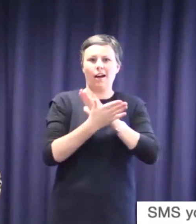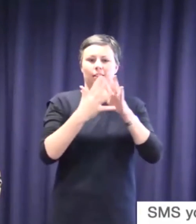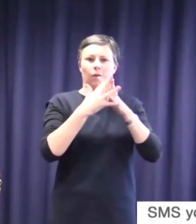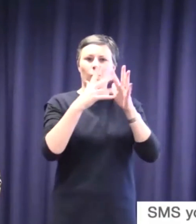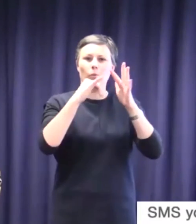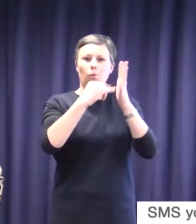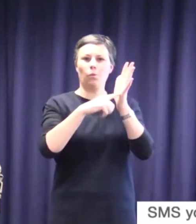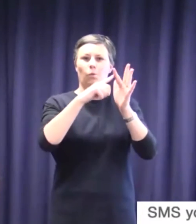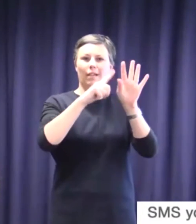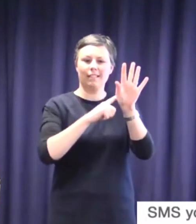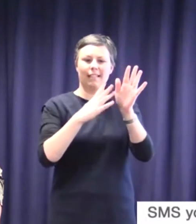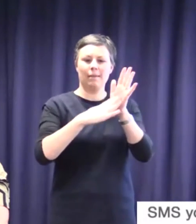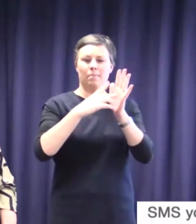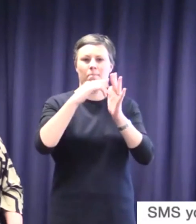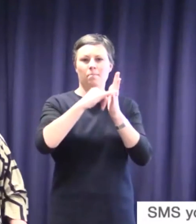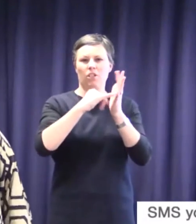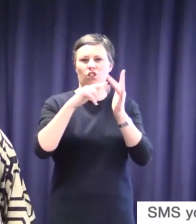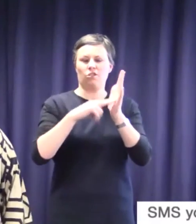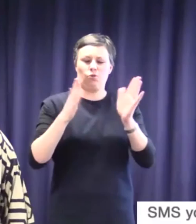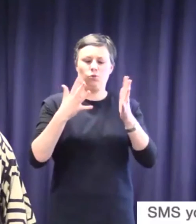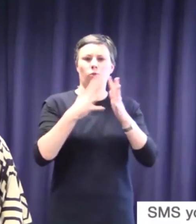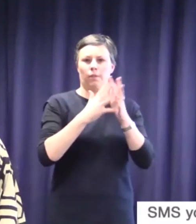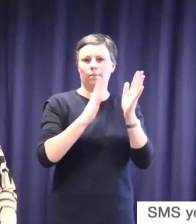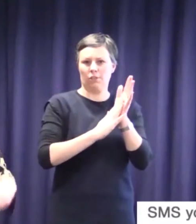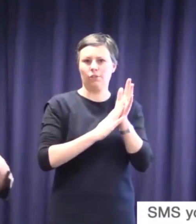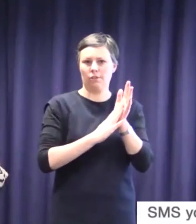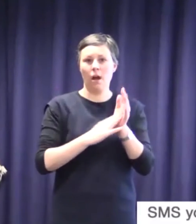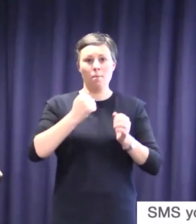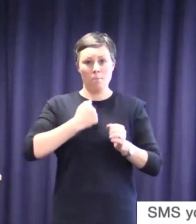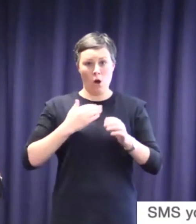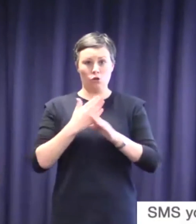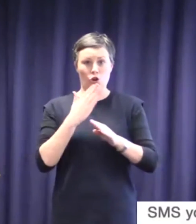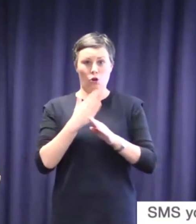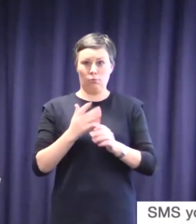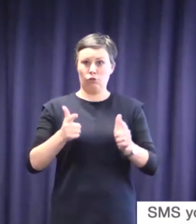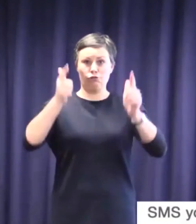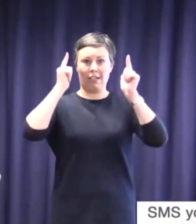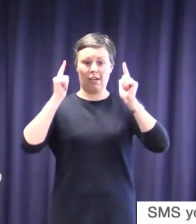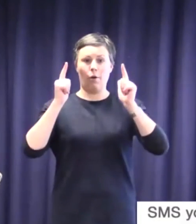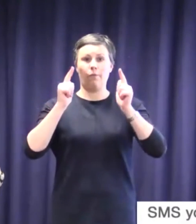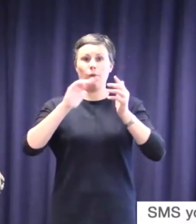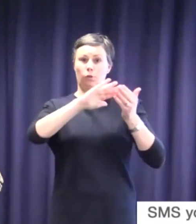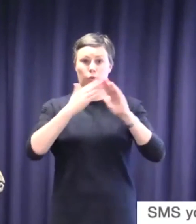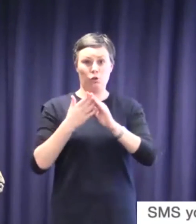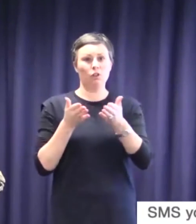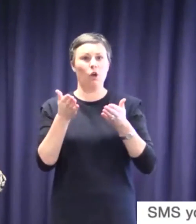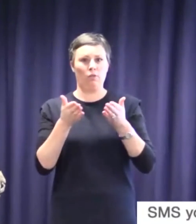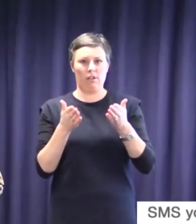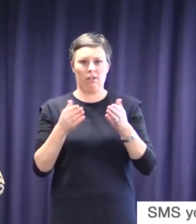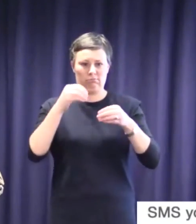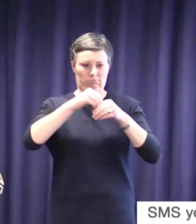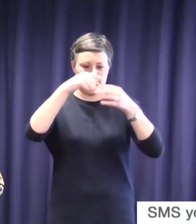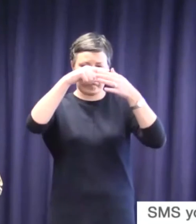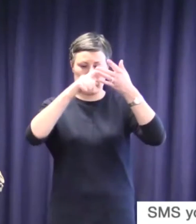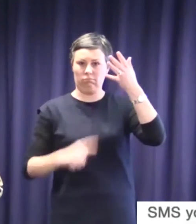Mission. My role is as the Director of Community Services, which includes quite a lot of services in